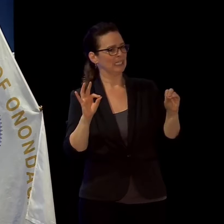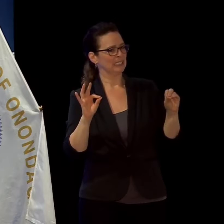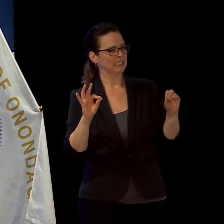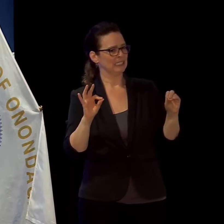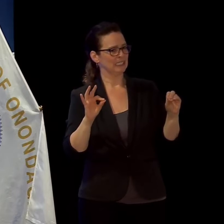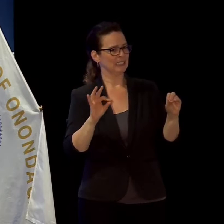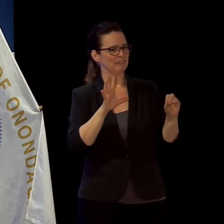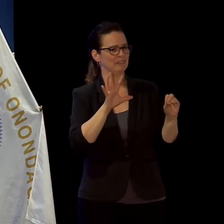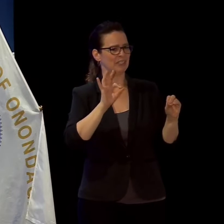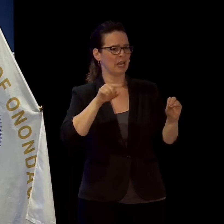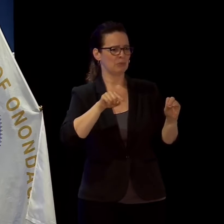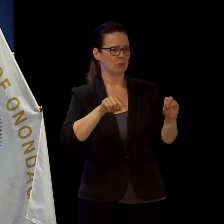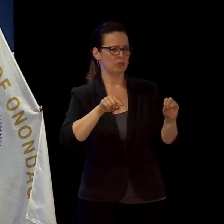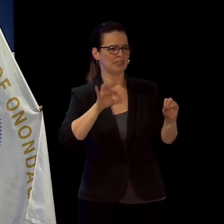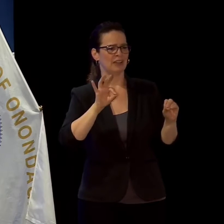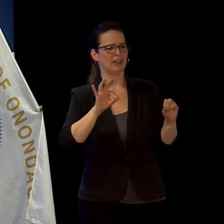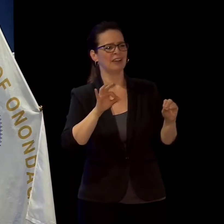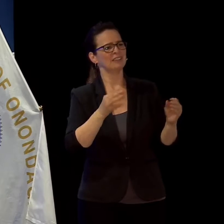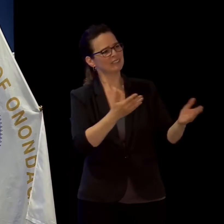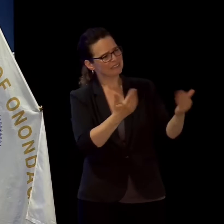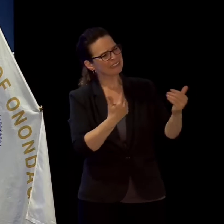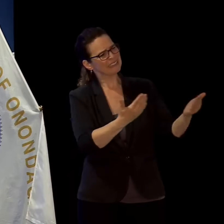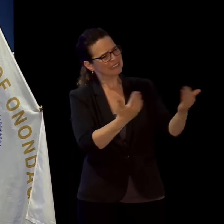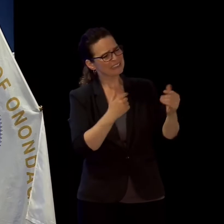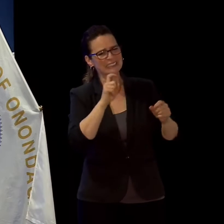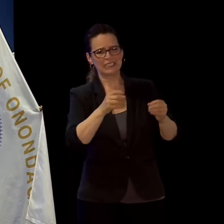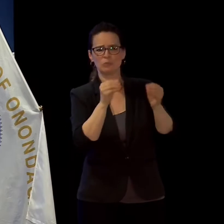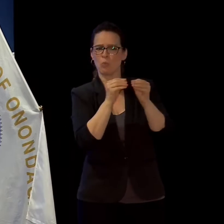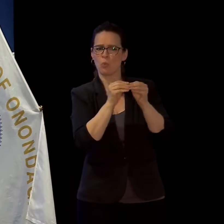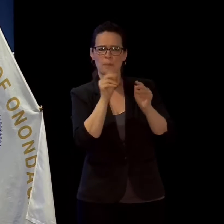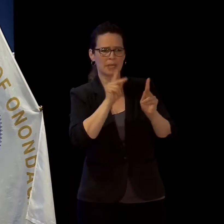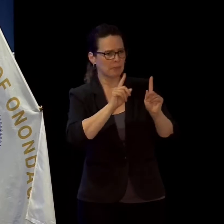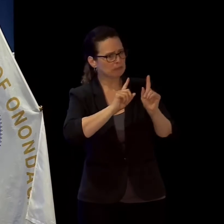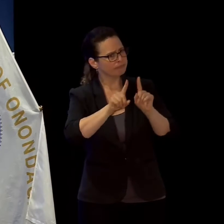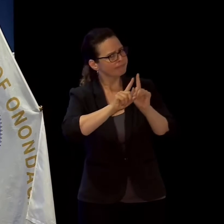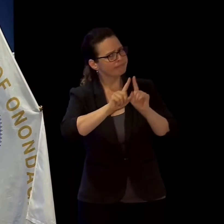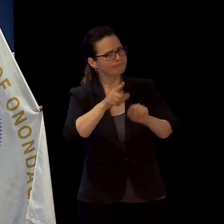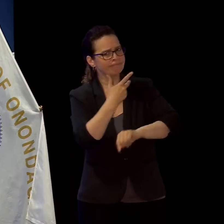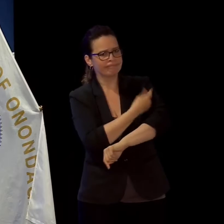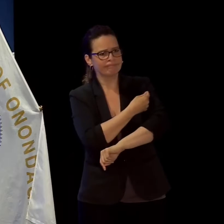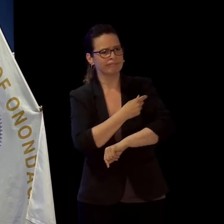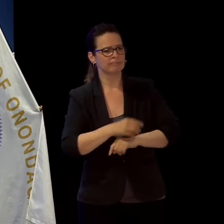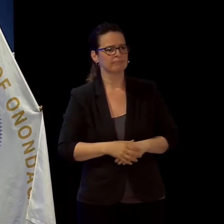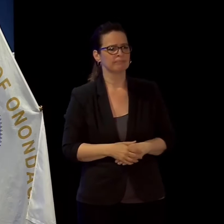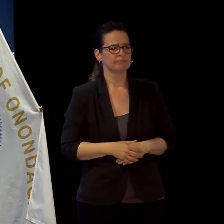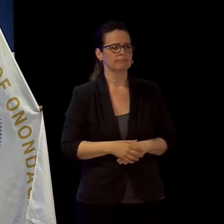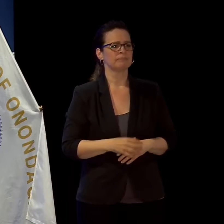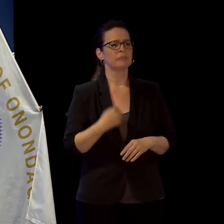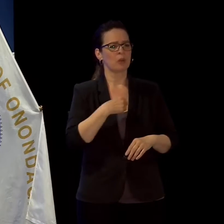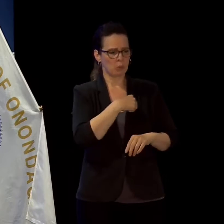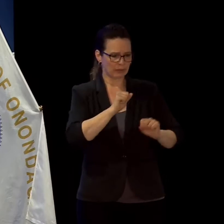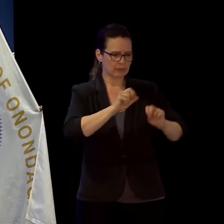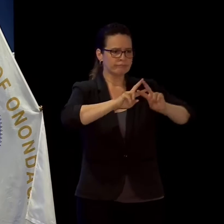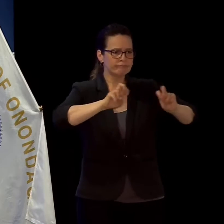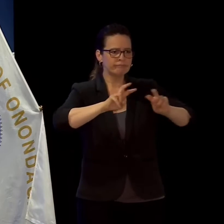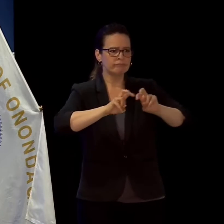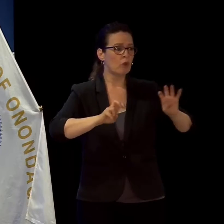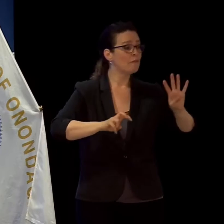60s, 65 closer. And then we got to see where the rest of these demographics go. But you're going to